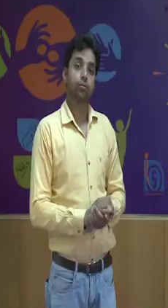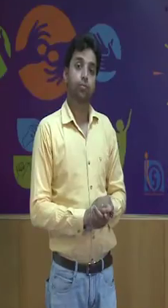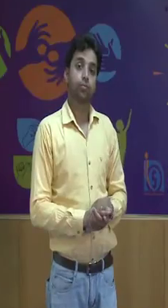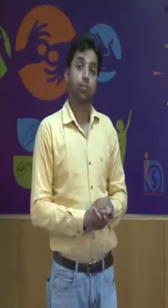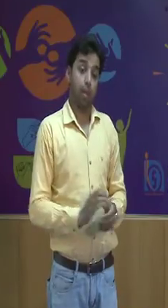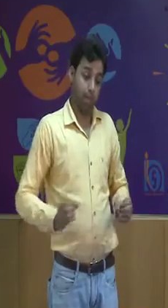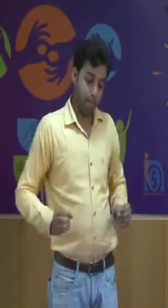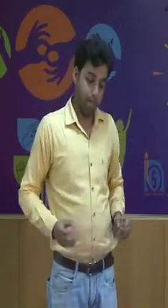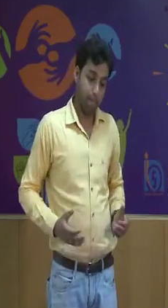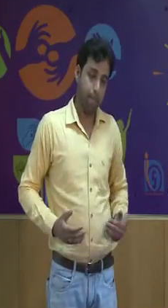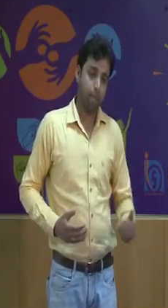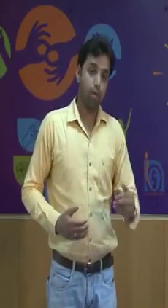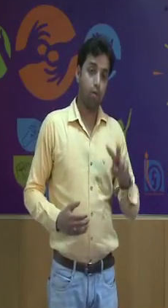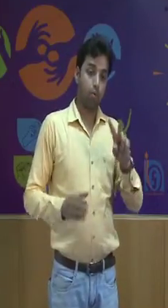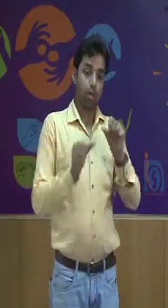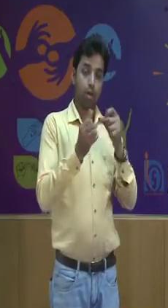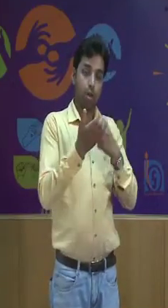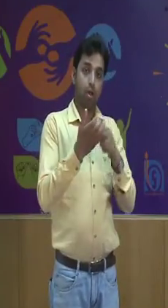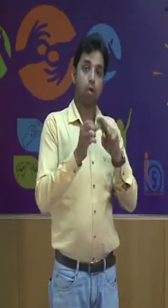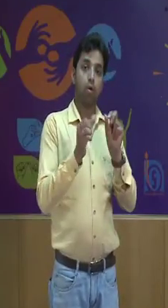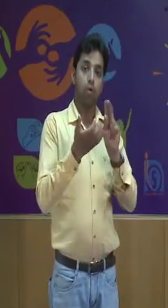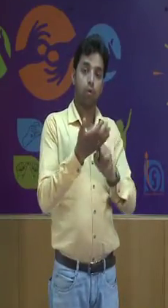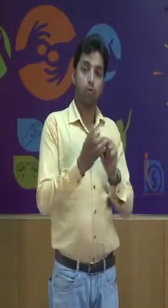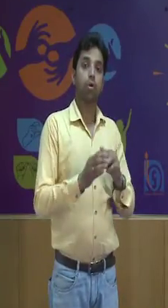Beginning of the Varna system during the Vedic age,